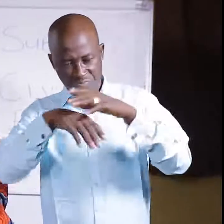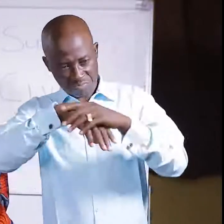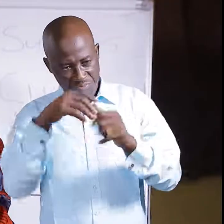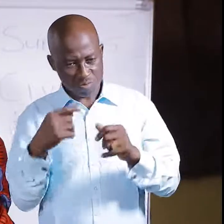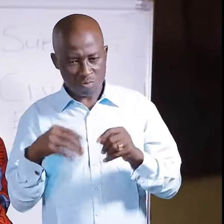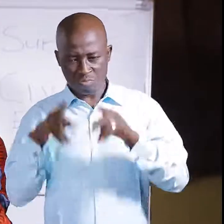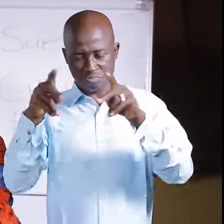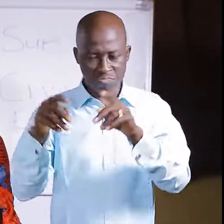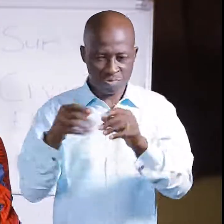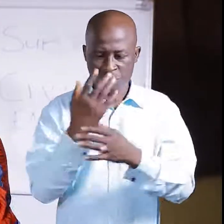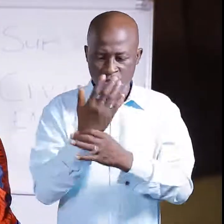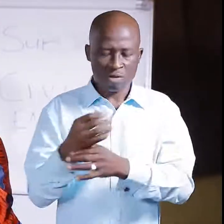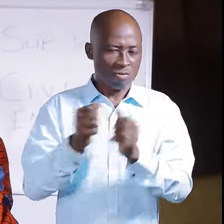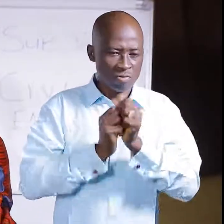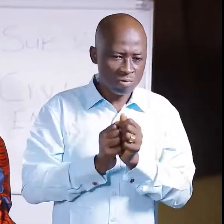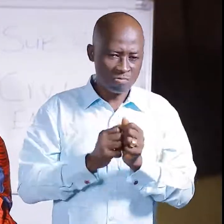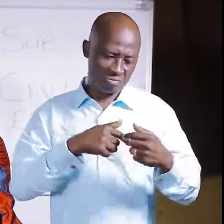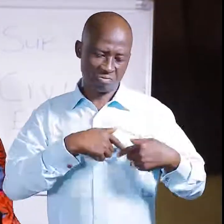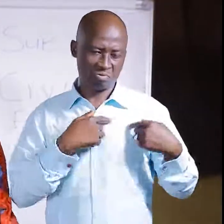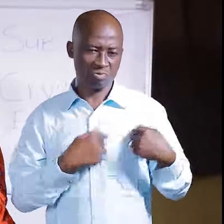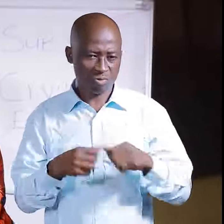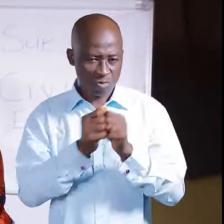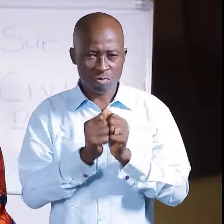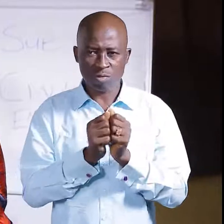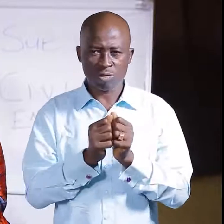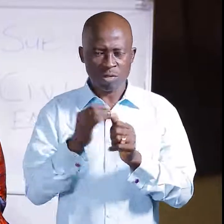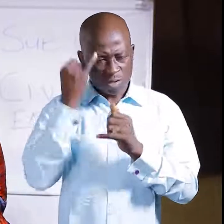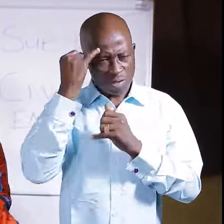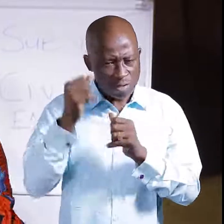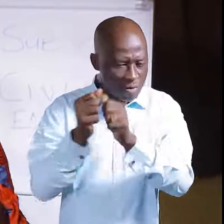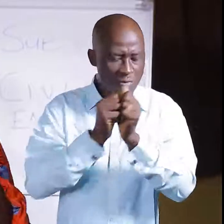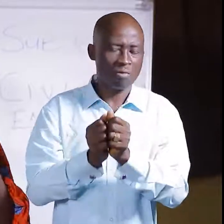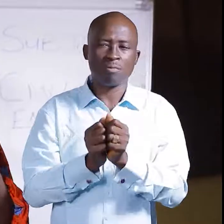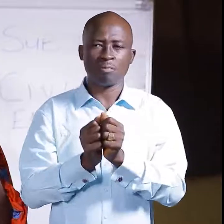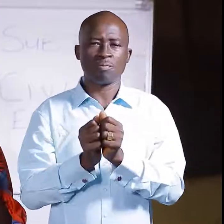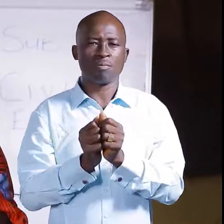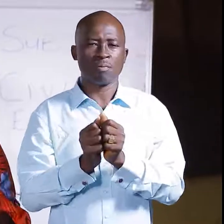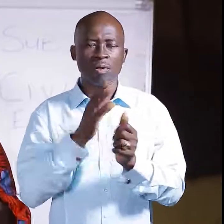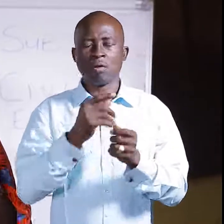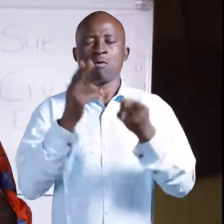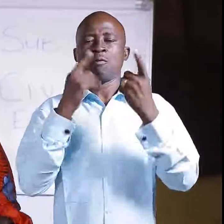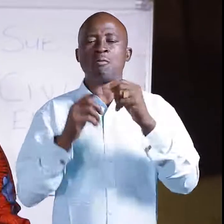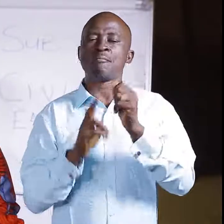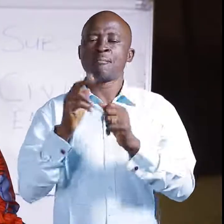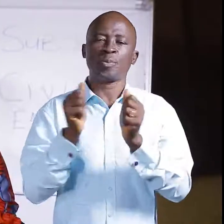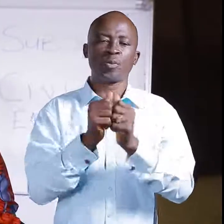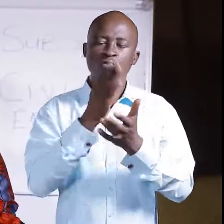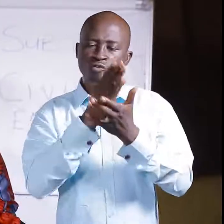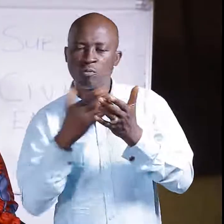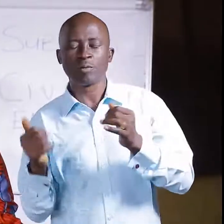put our hands together, put our hearts together, put our ideas together, and come up with